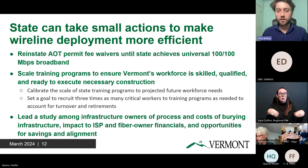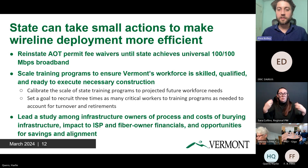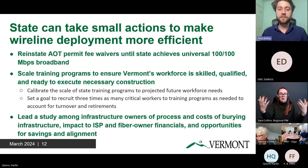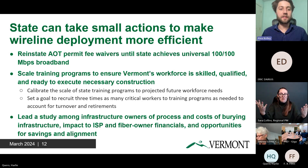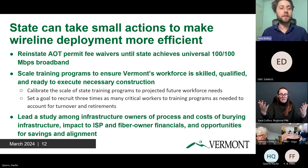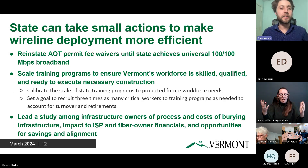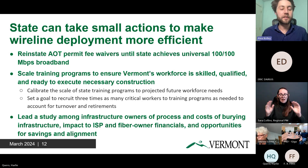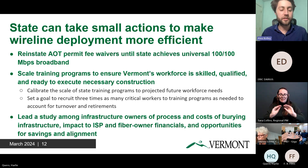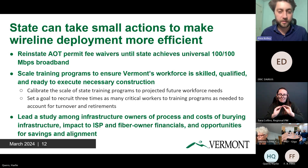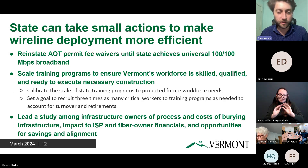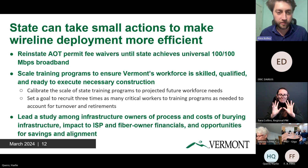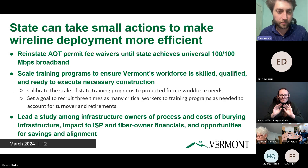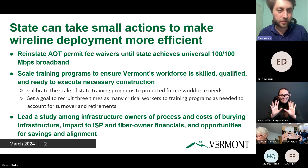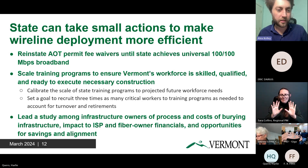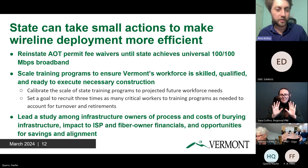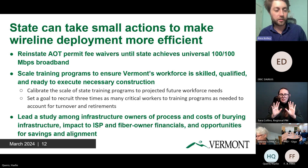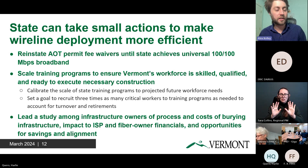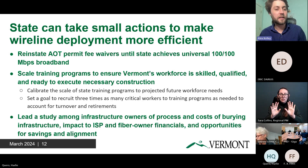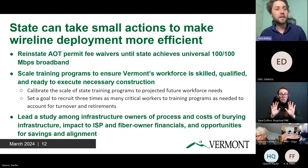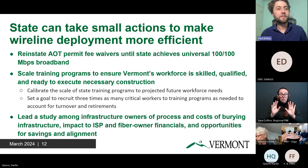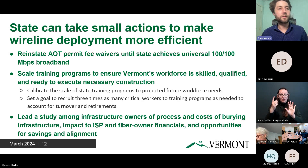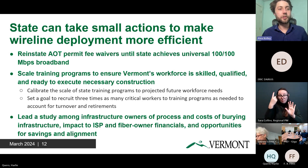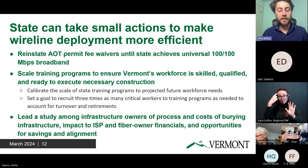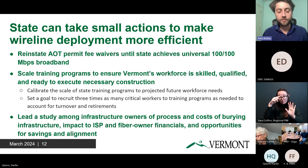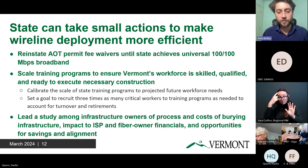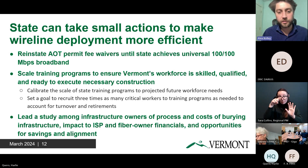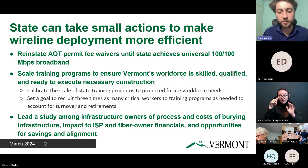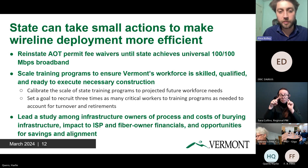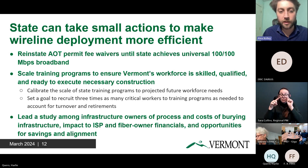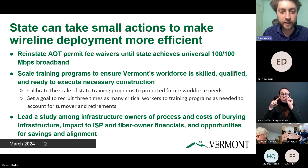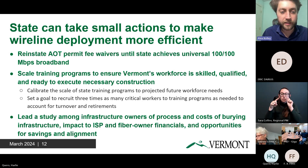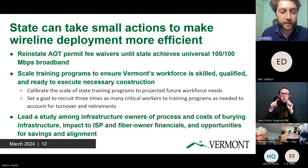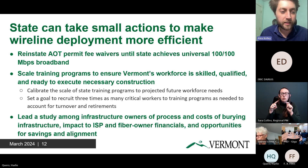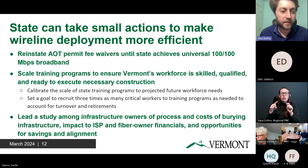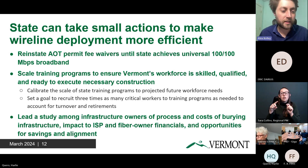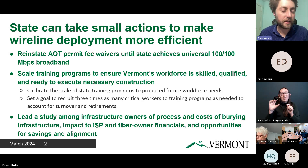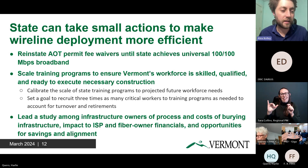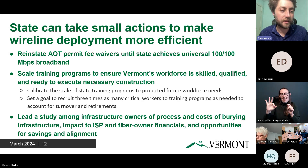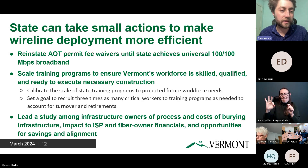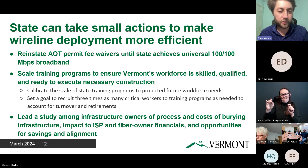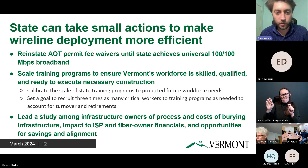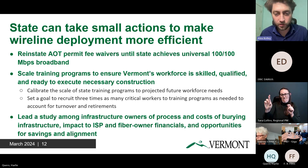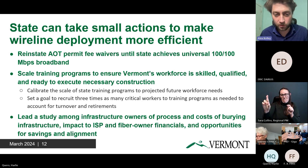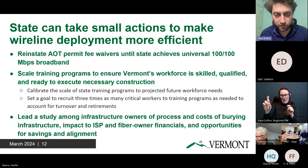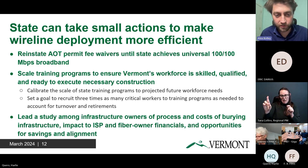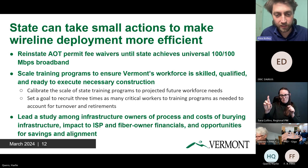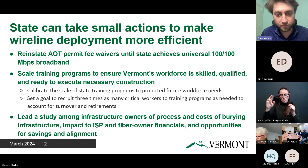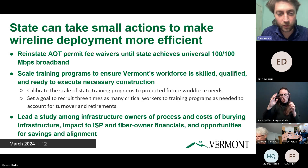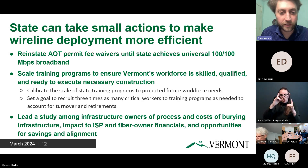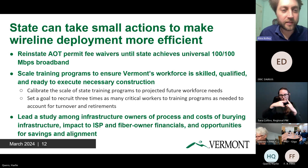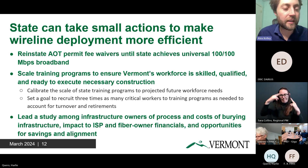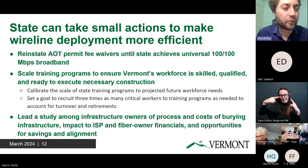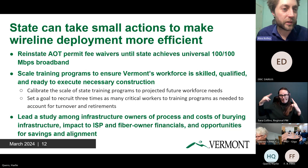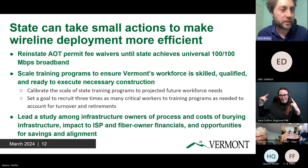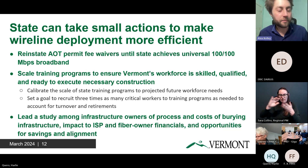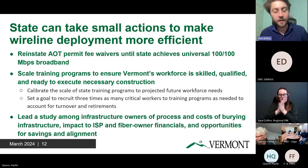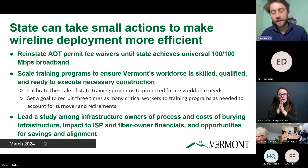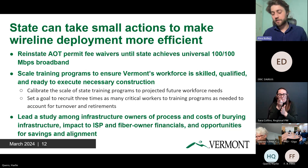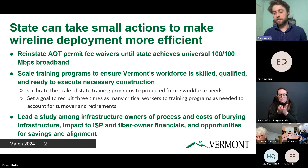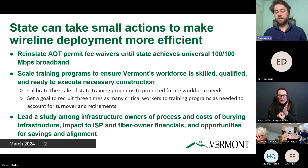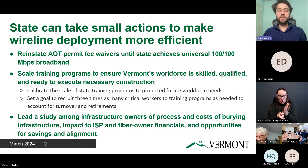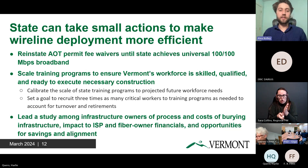process and costs and implications of the potential future effort to bury infrastructure across the state, right?